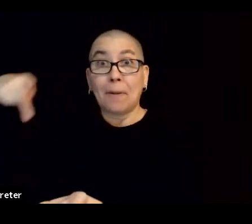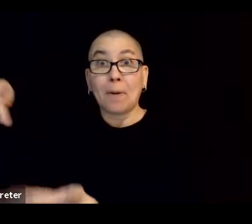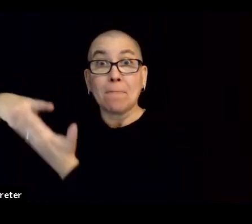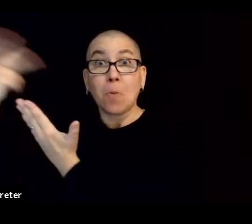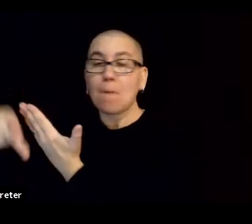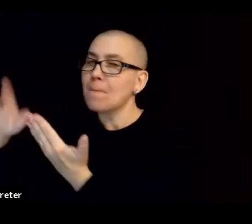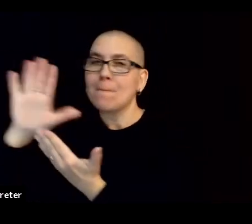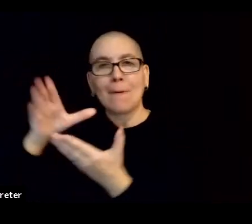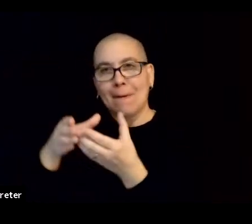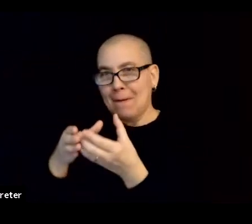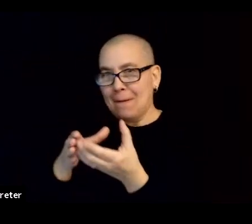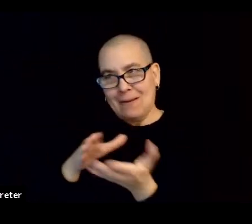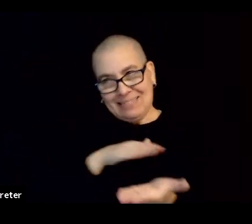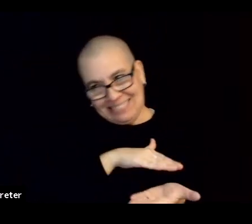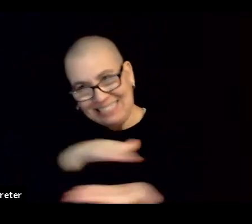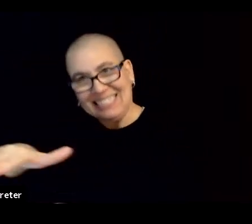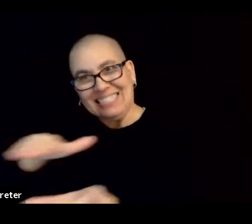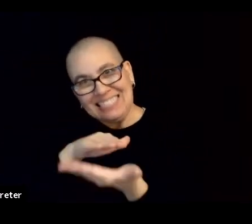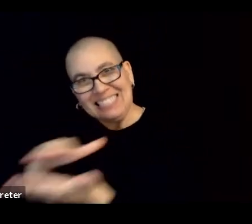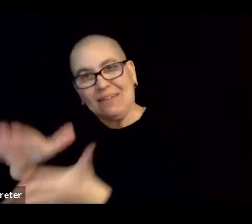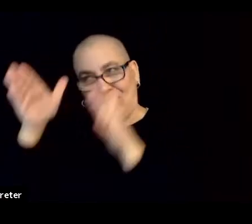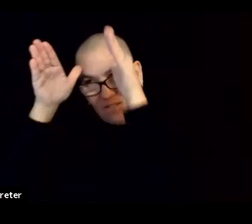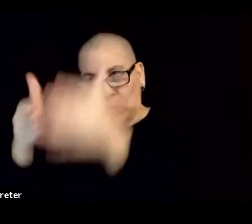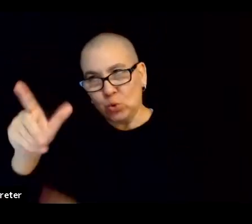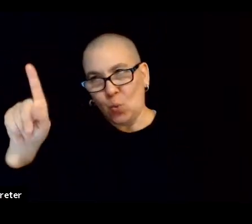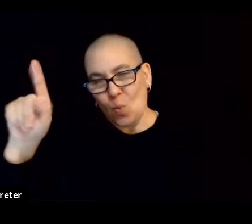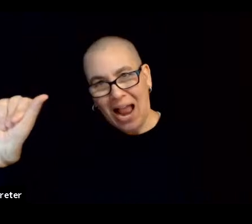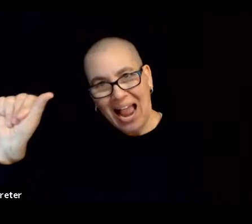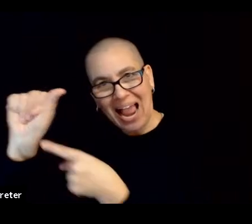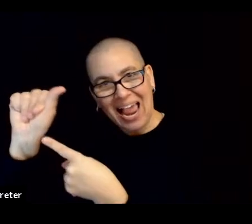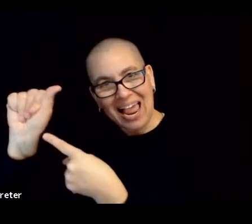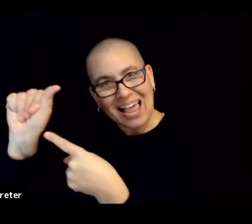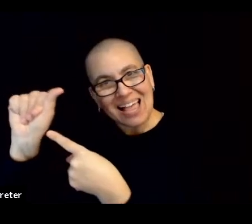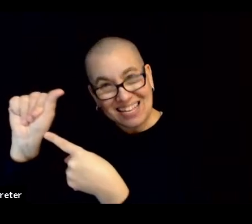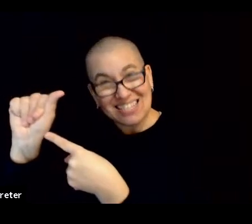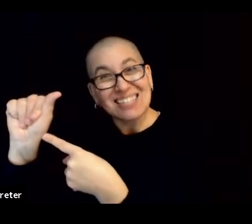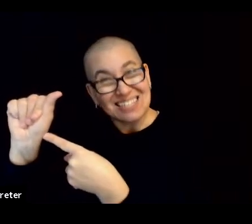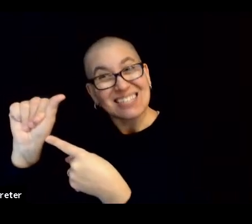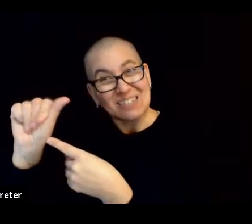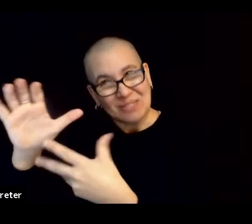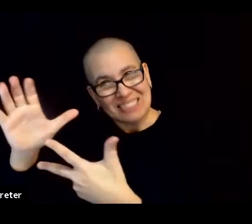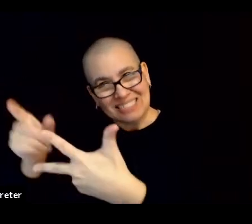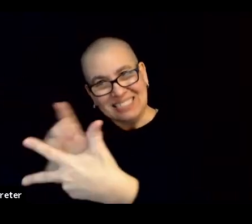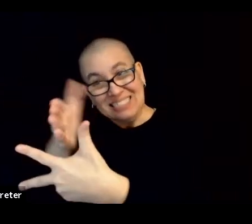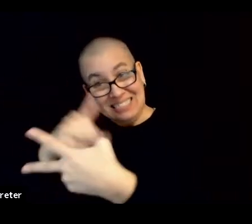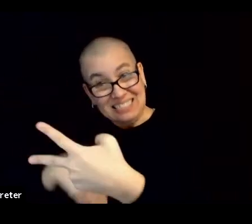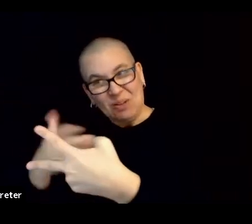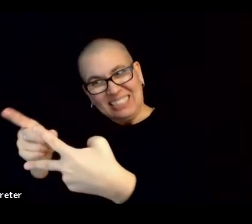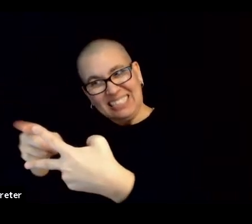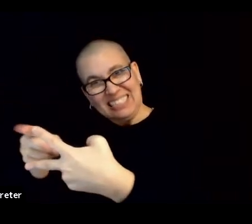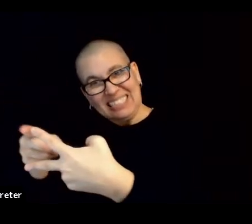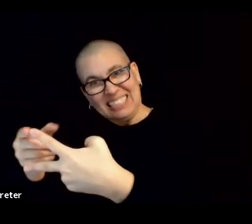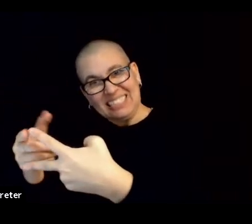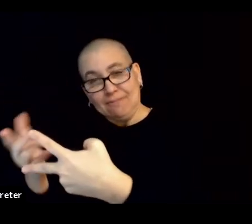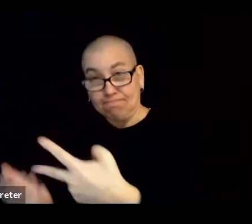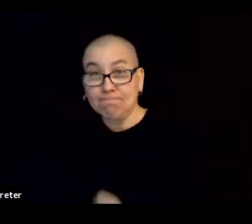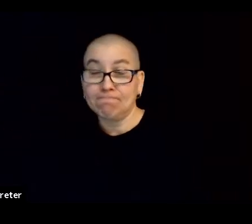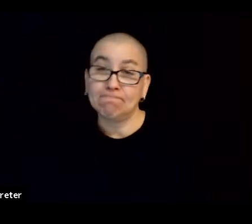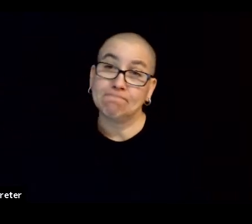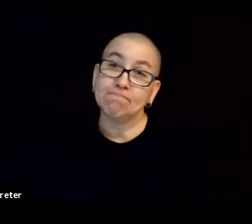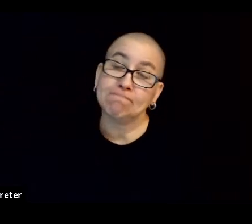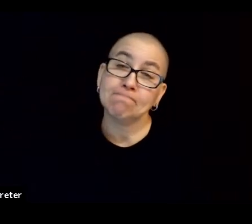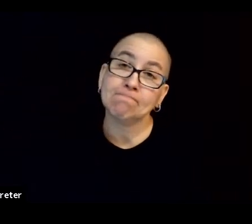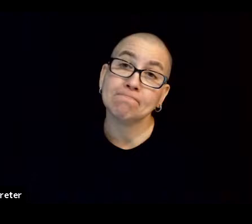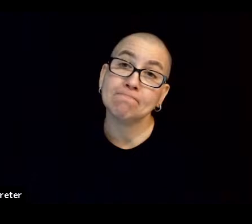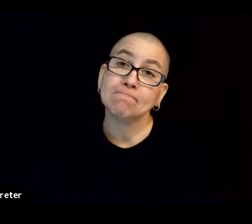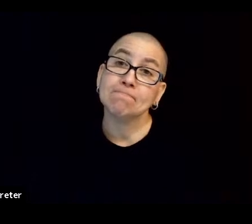that are going to make sure that our assisted living elders are getting vaccinated. And then in the third tier,